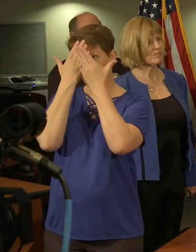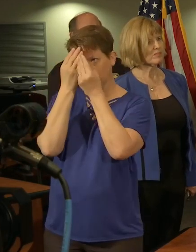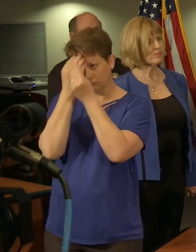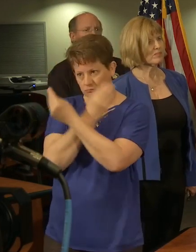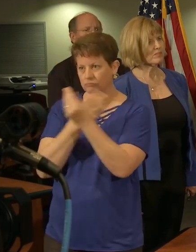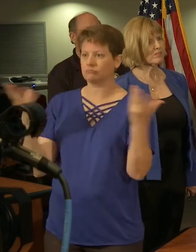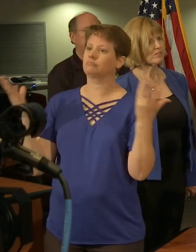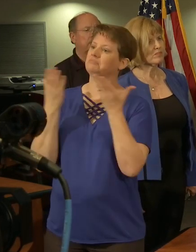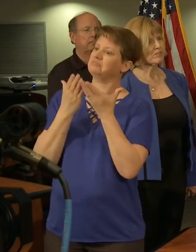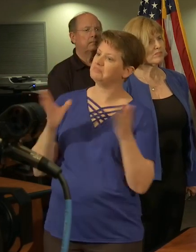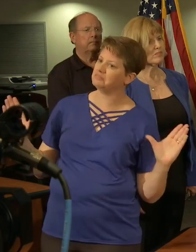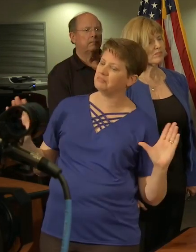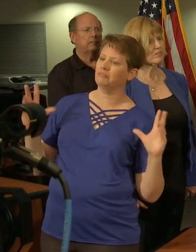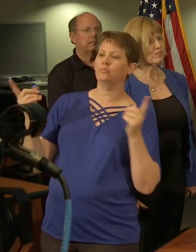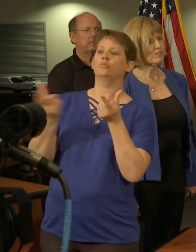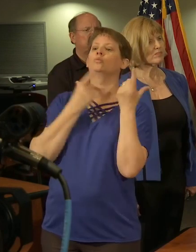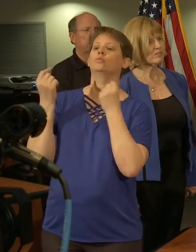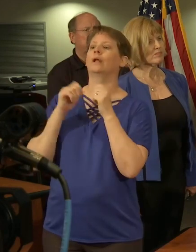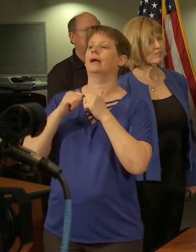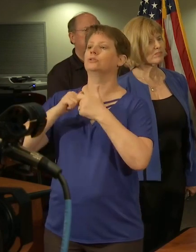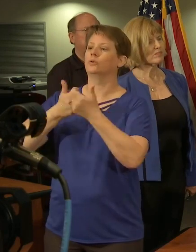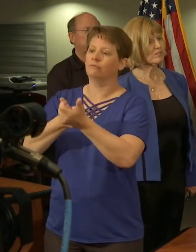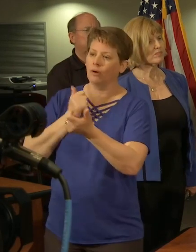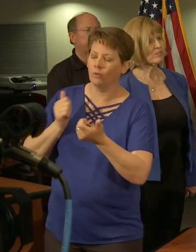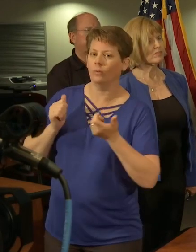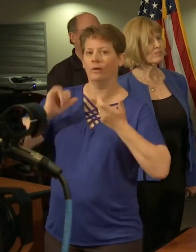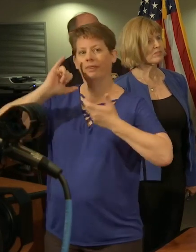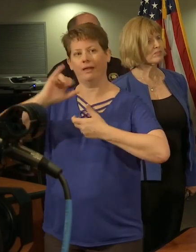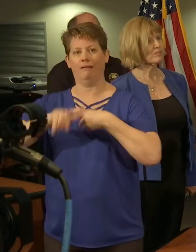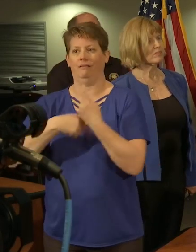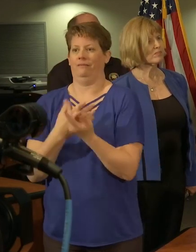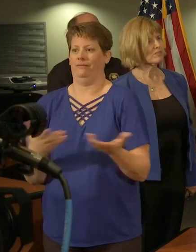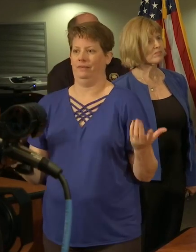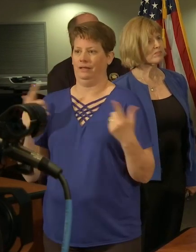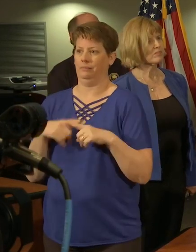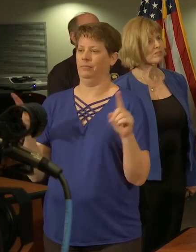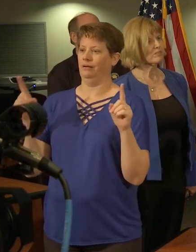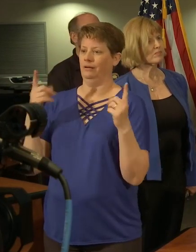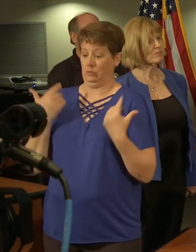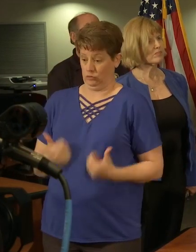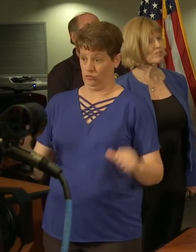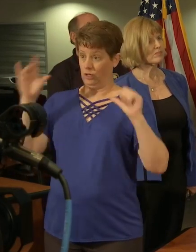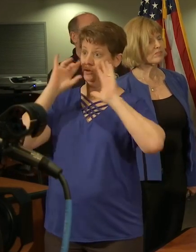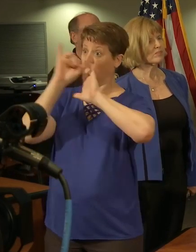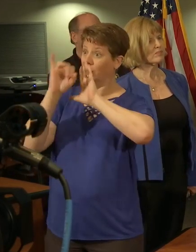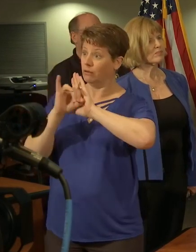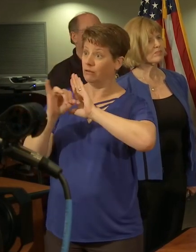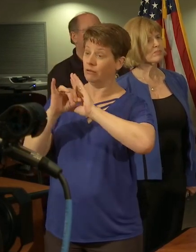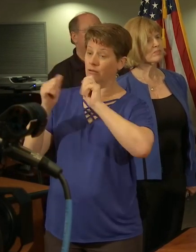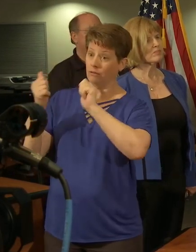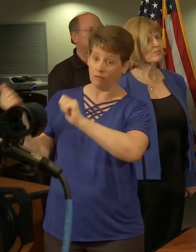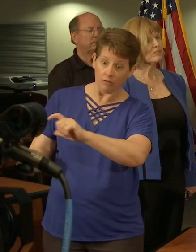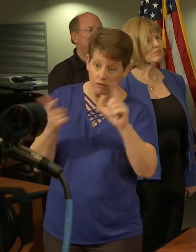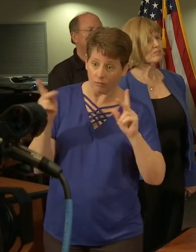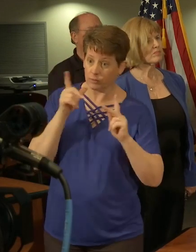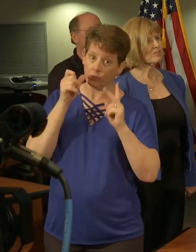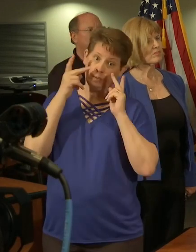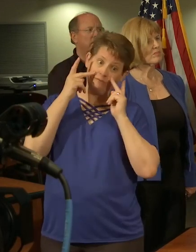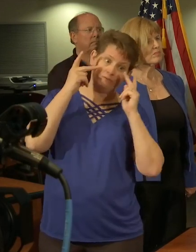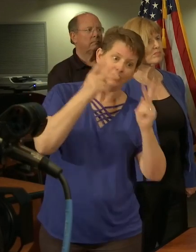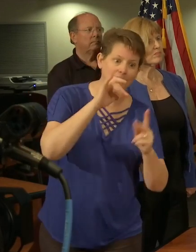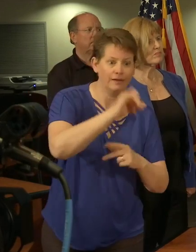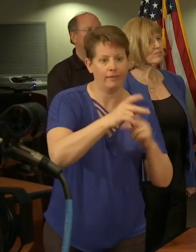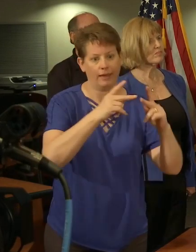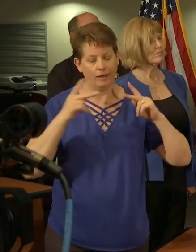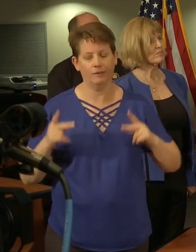measures to avoid large gatherings, but we don't attempt to identify everyone who visited a buffet